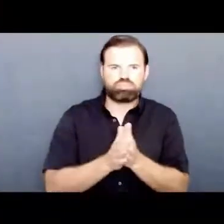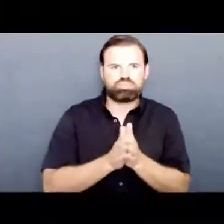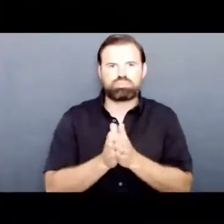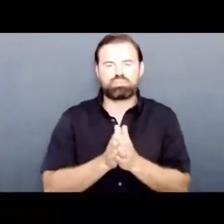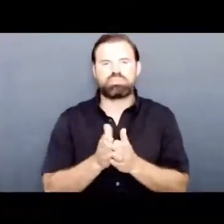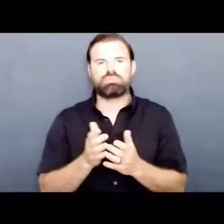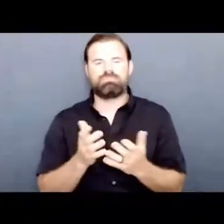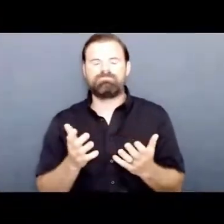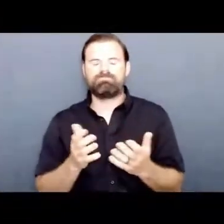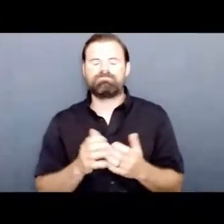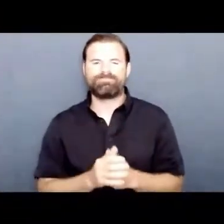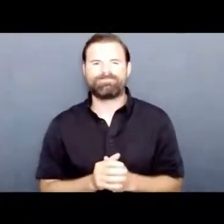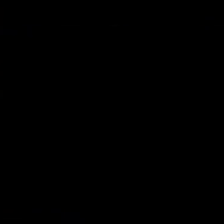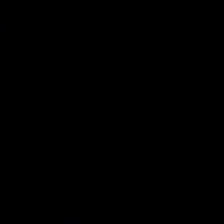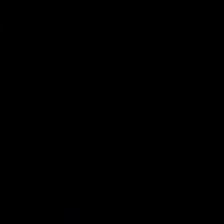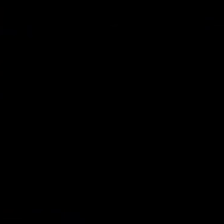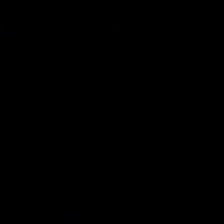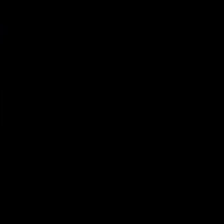doing.